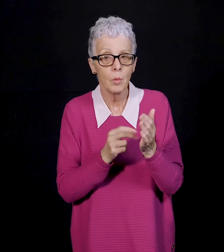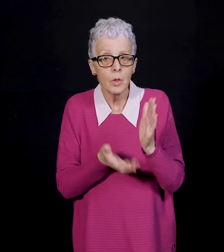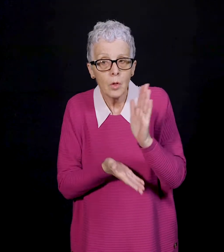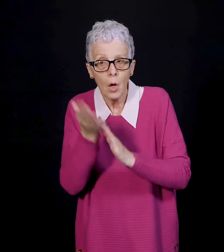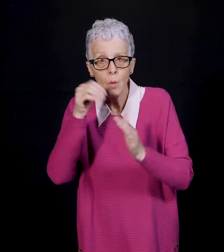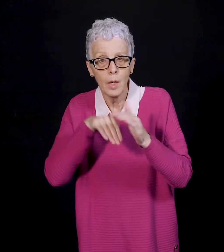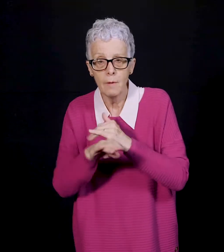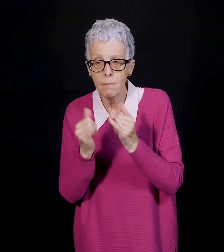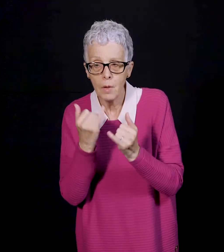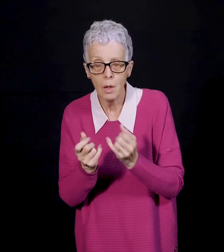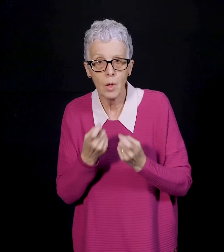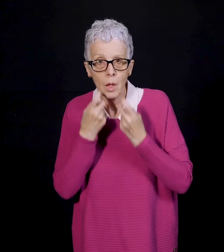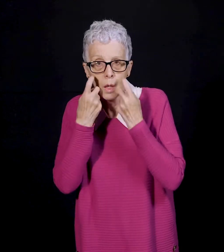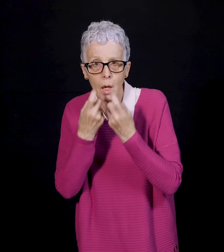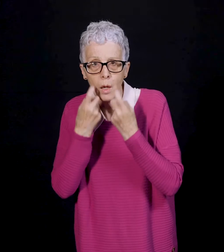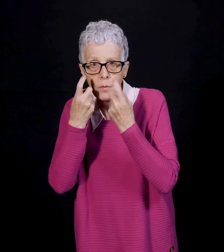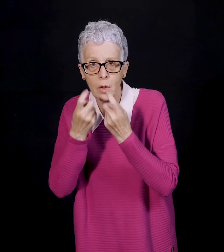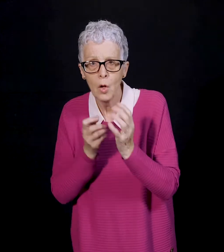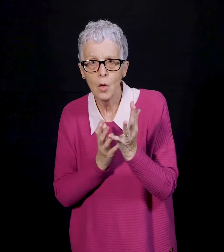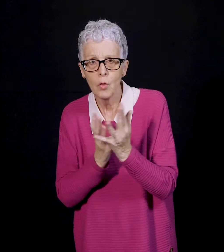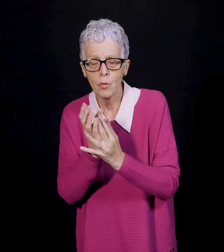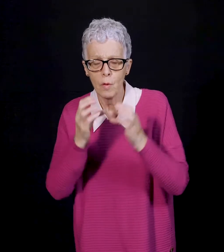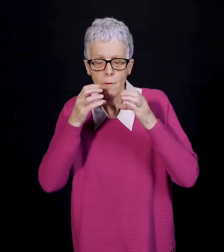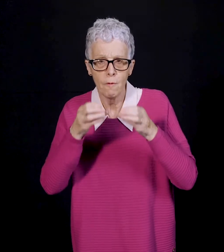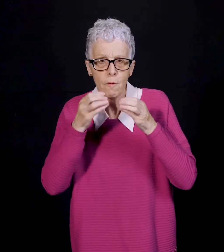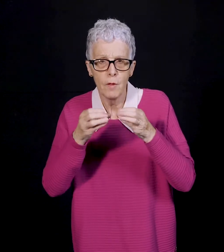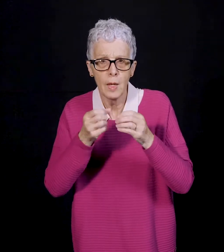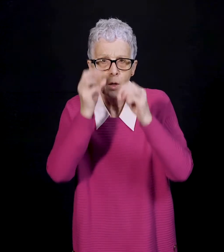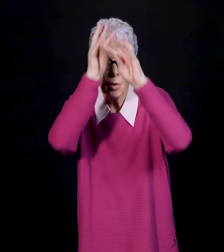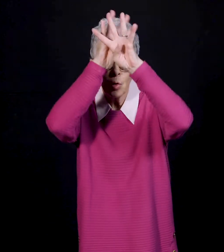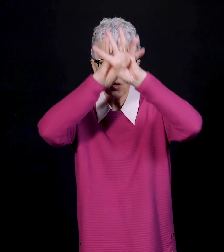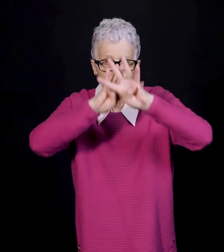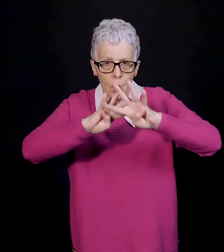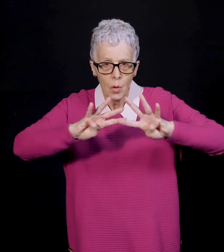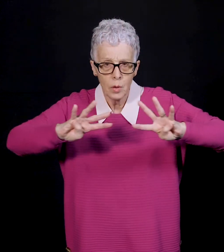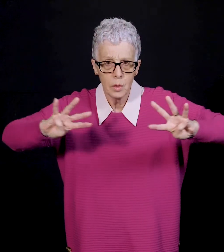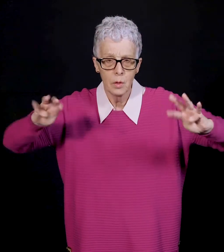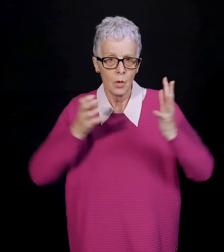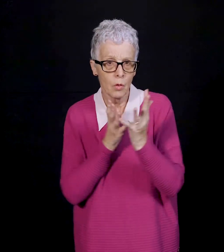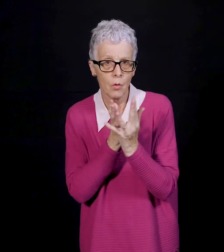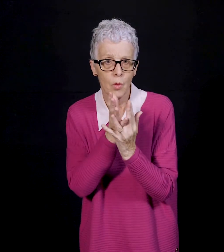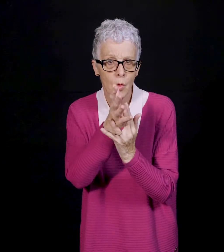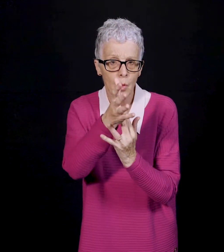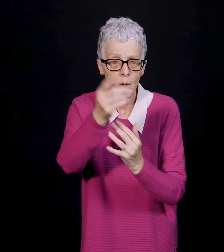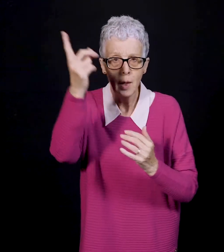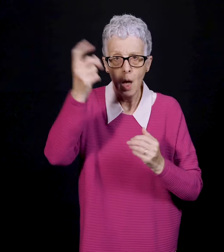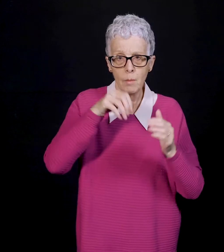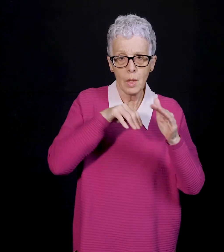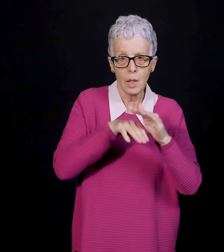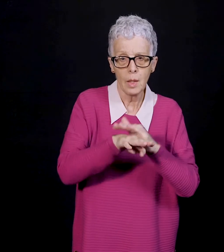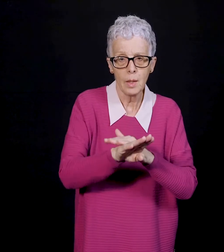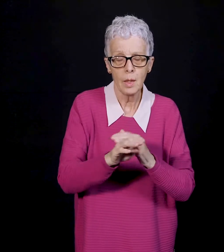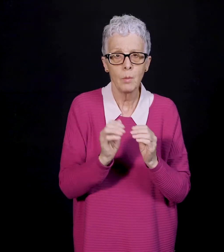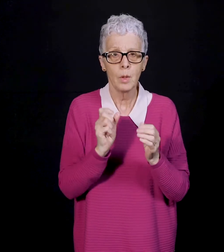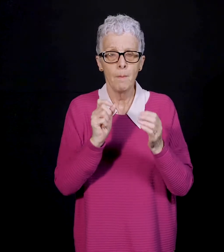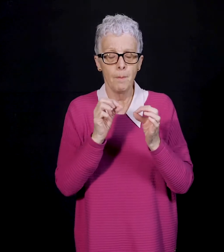trembling, go through that very thick curtain which separated the holy place from the most holy place. And he would enter in, and he would bow